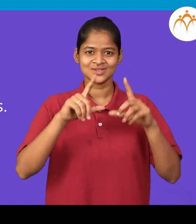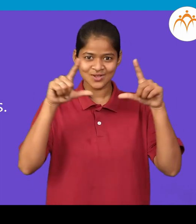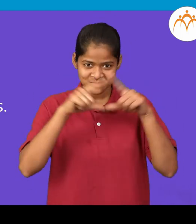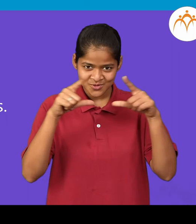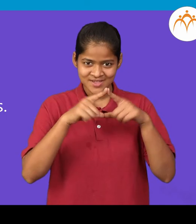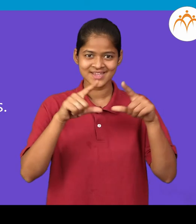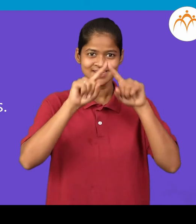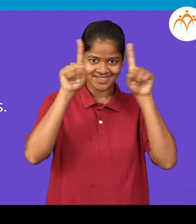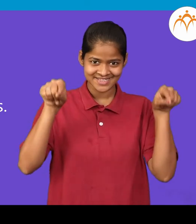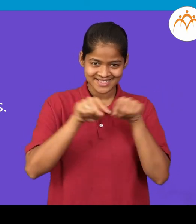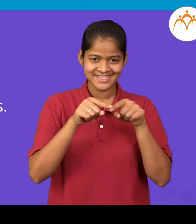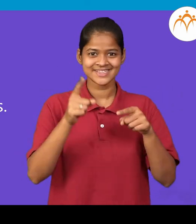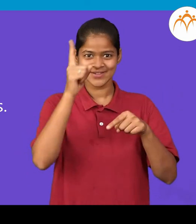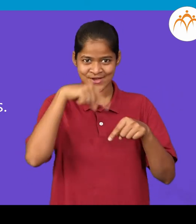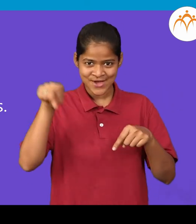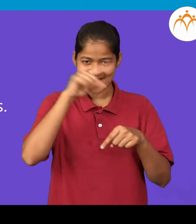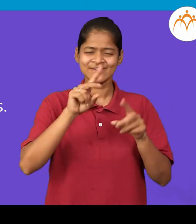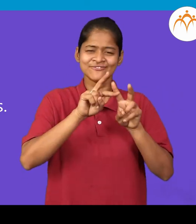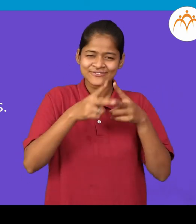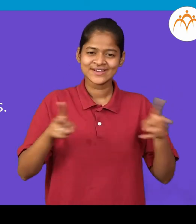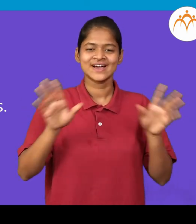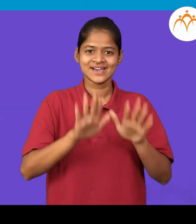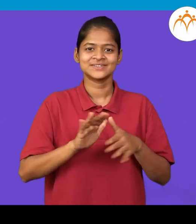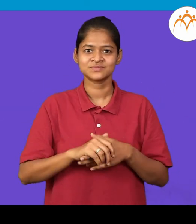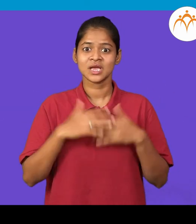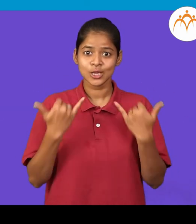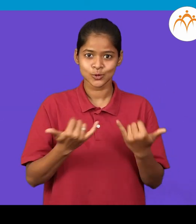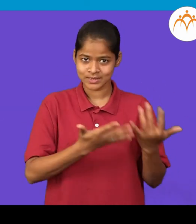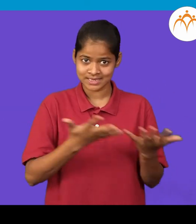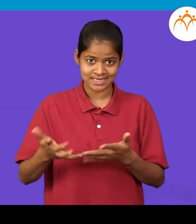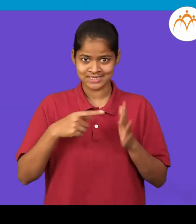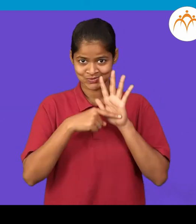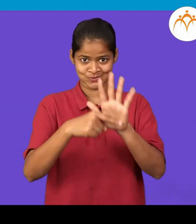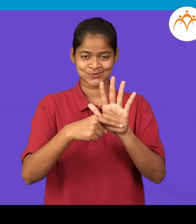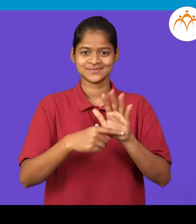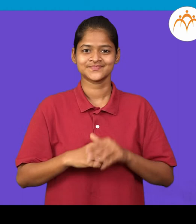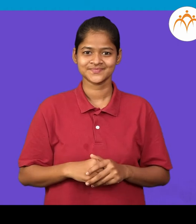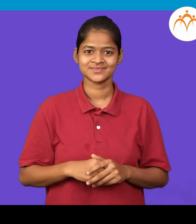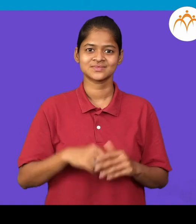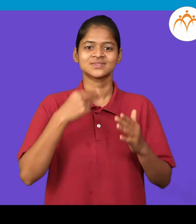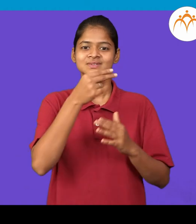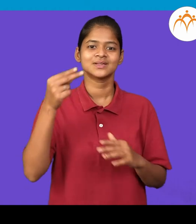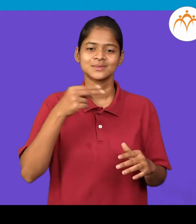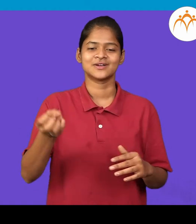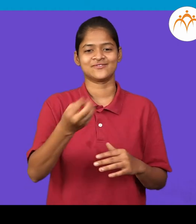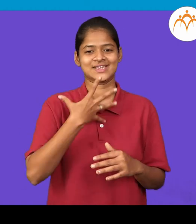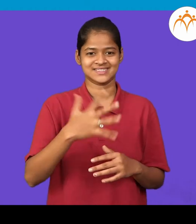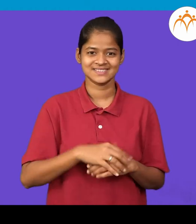some have different shapes. I will show you some objects. You tell me